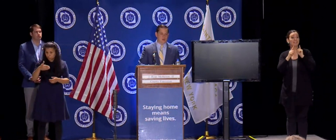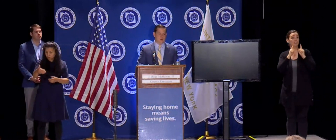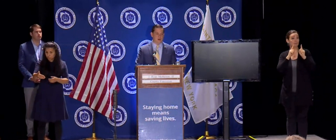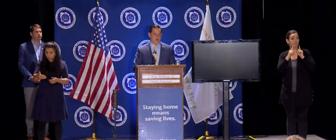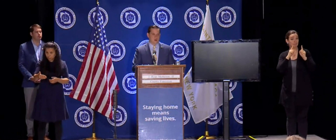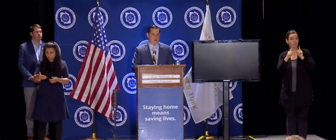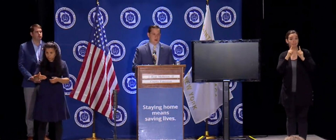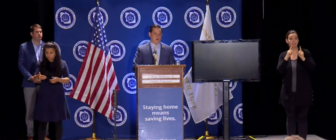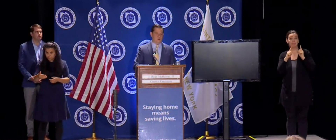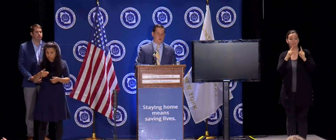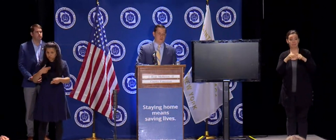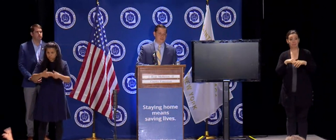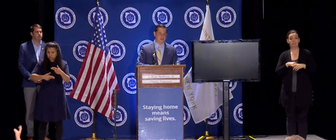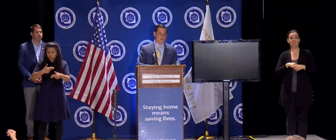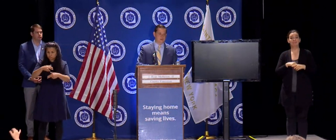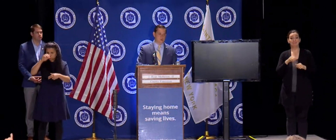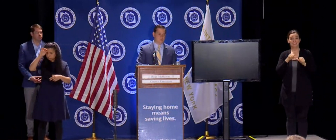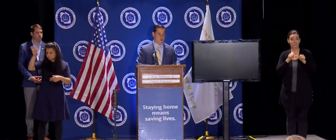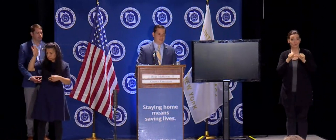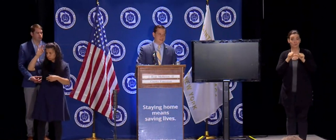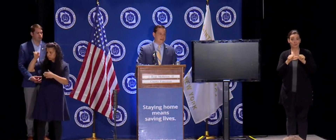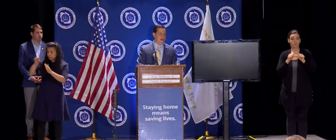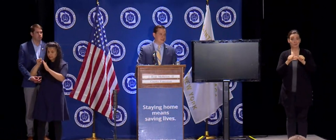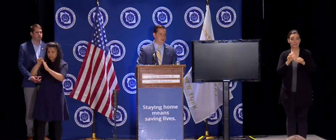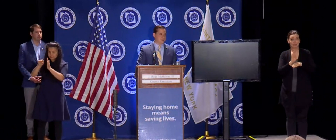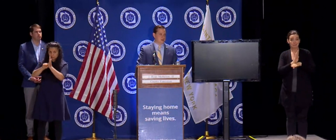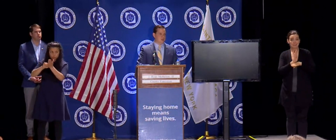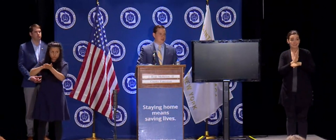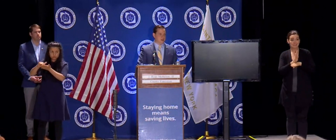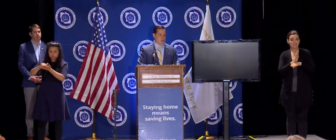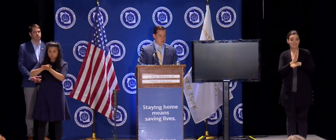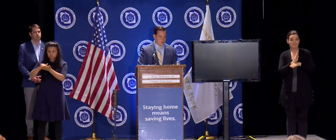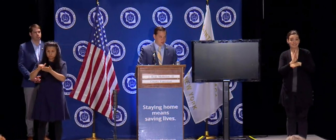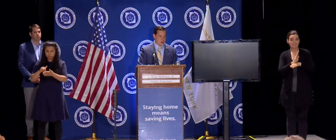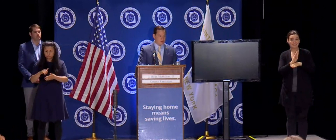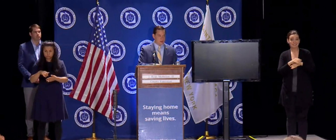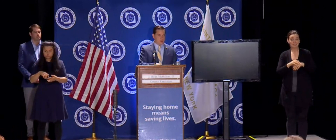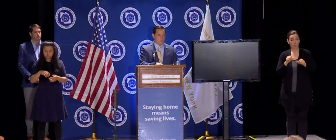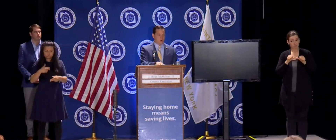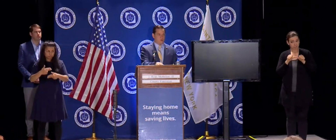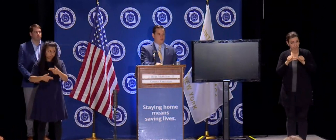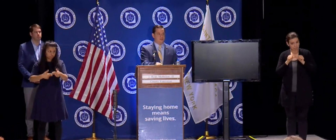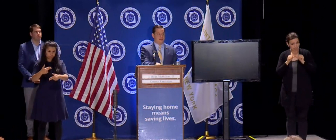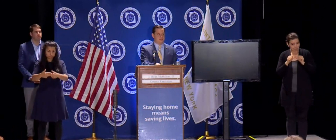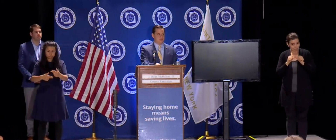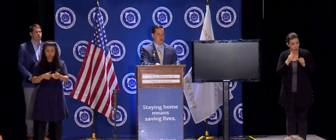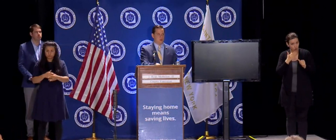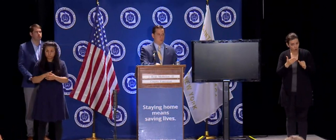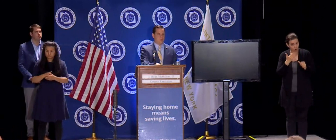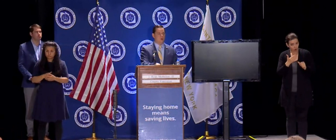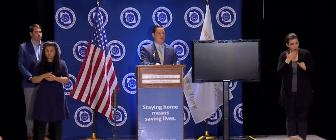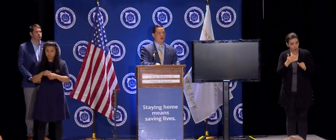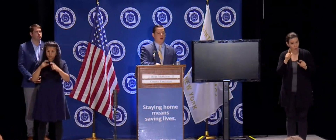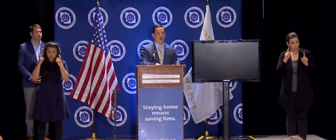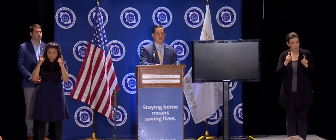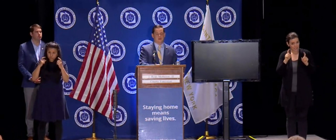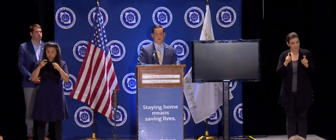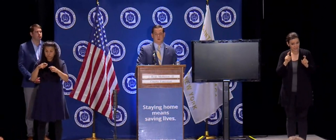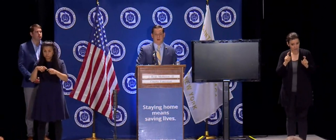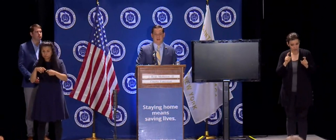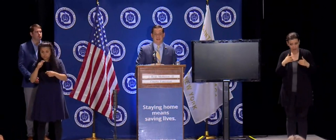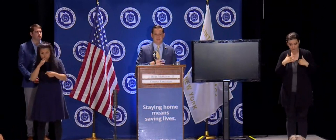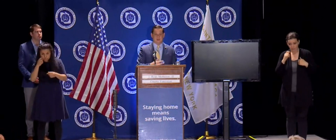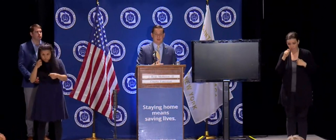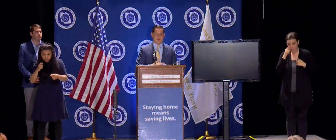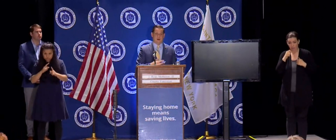to communicate for the businesses to attest, continue to communicate related to where there's testing available